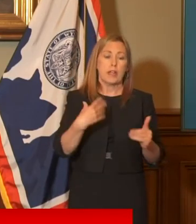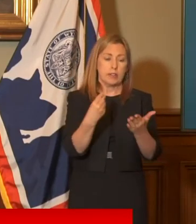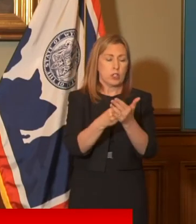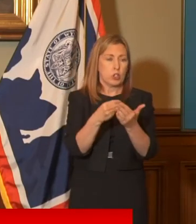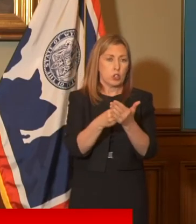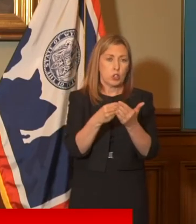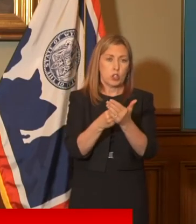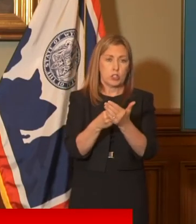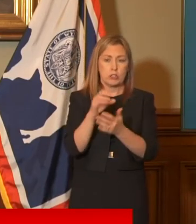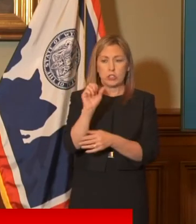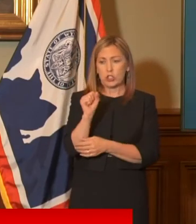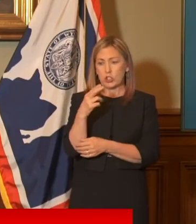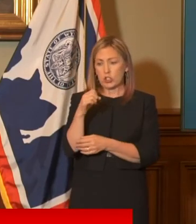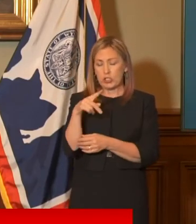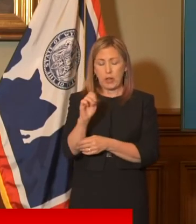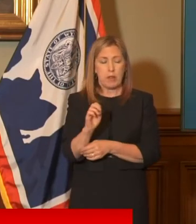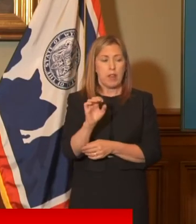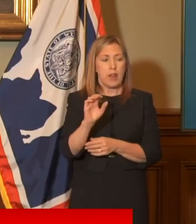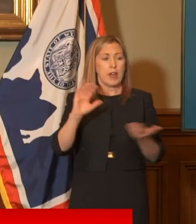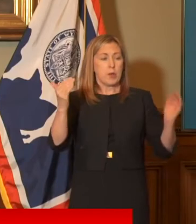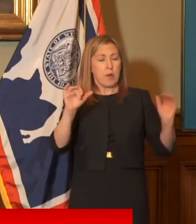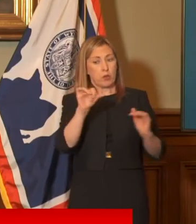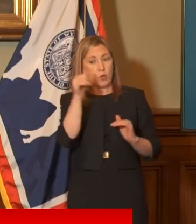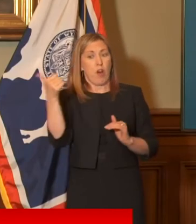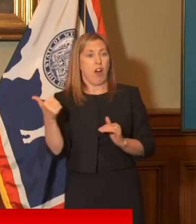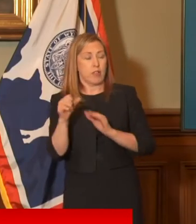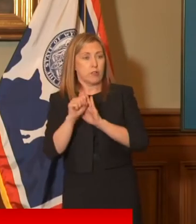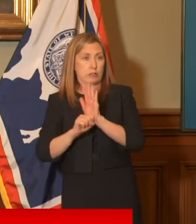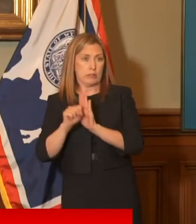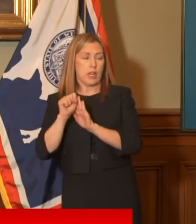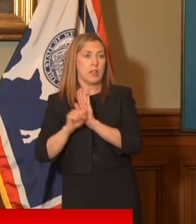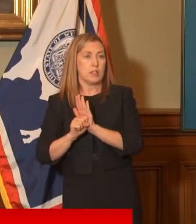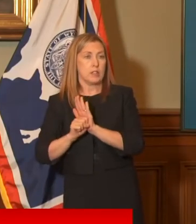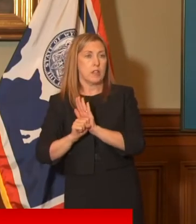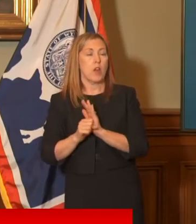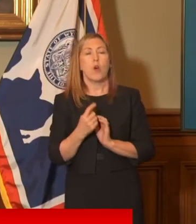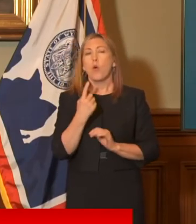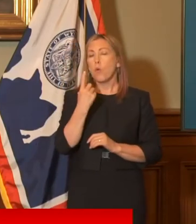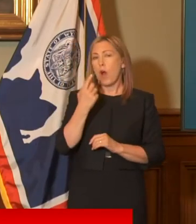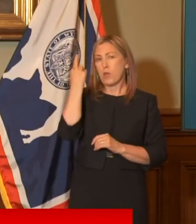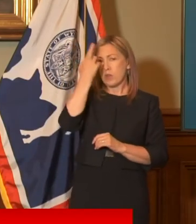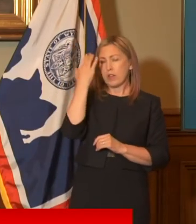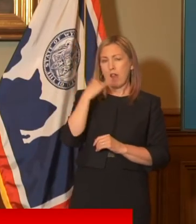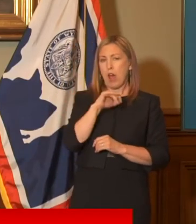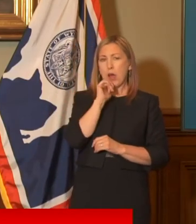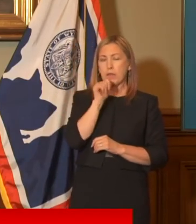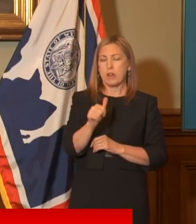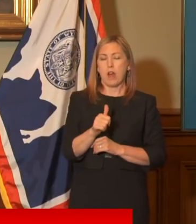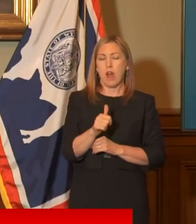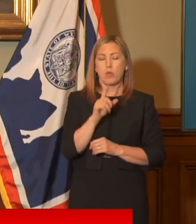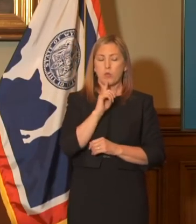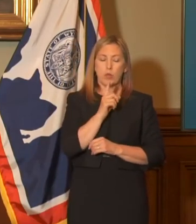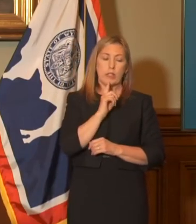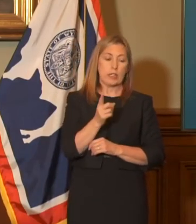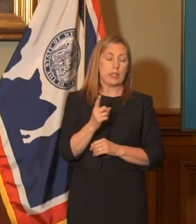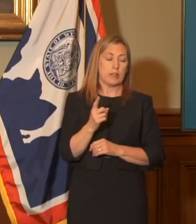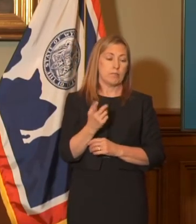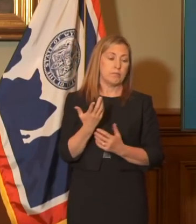of other states. And one of the reasons why I am not terribly confident